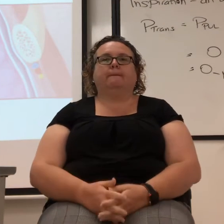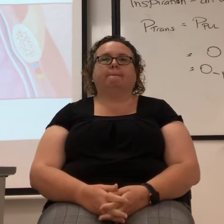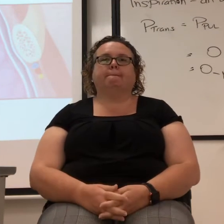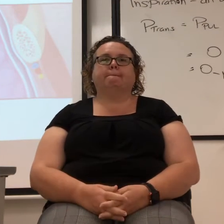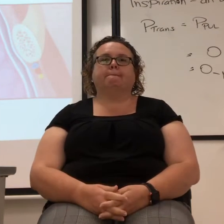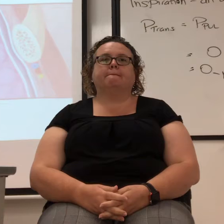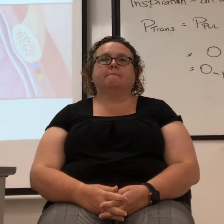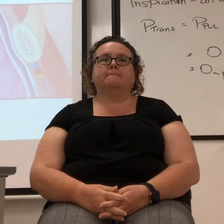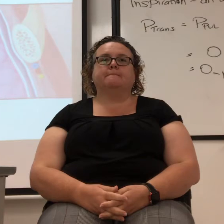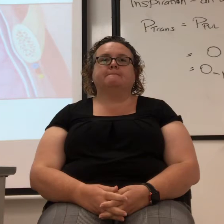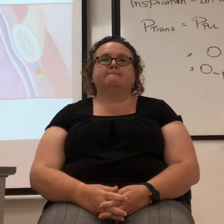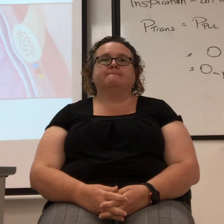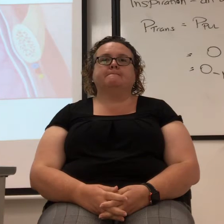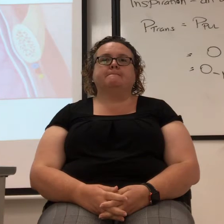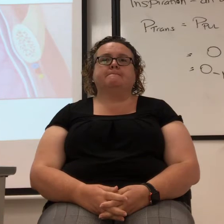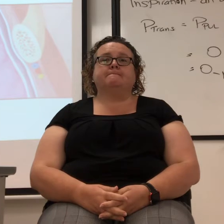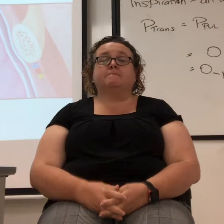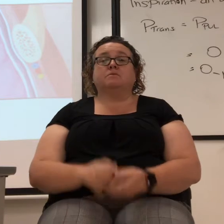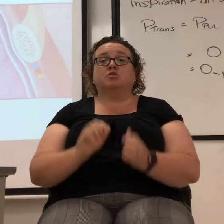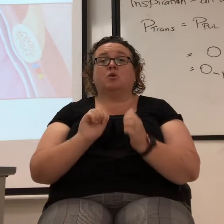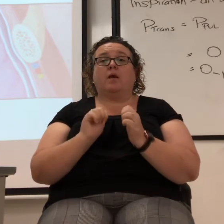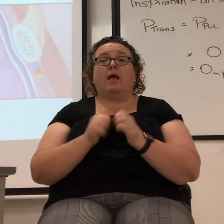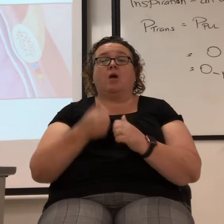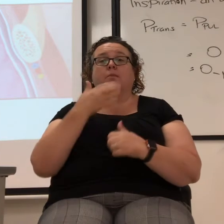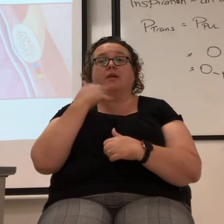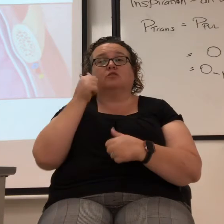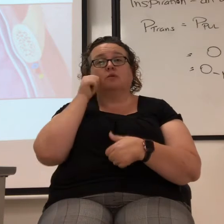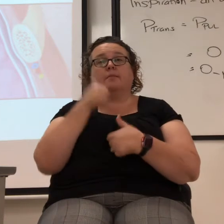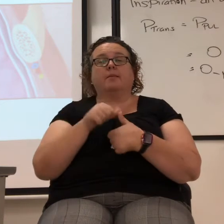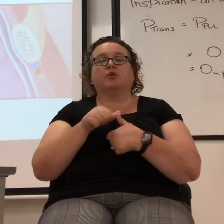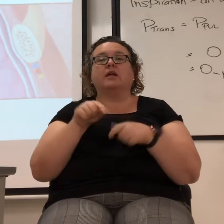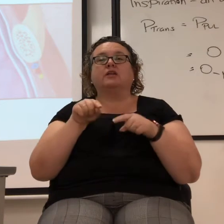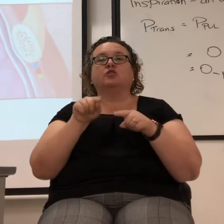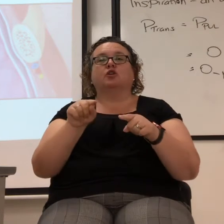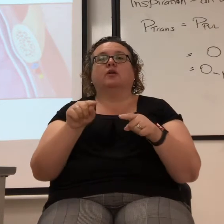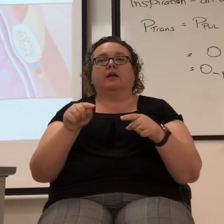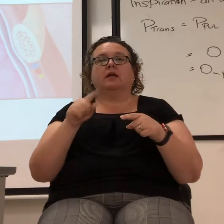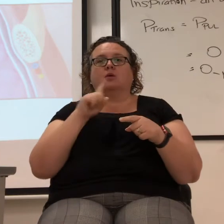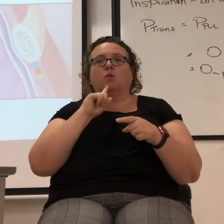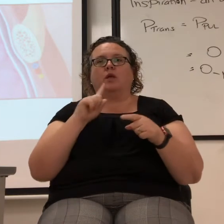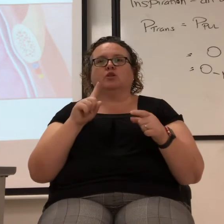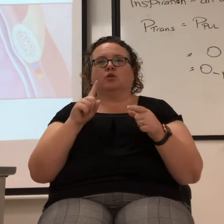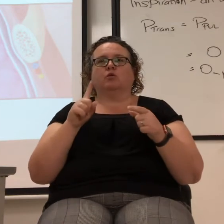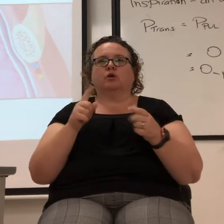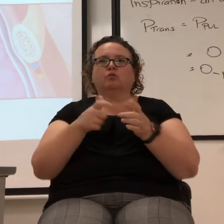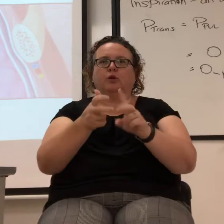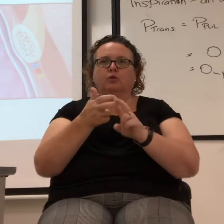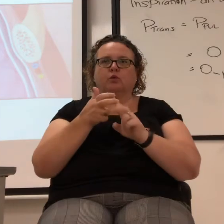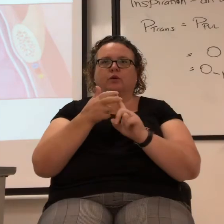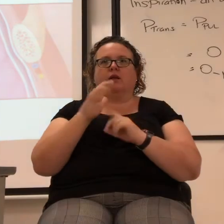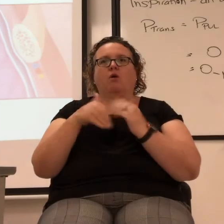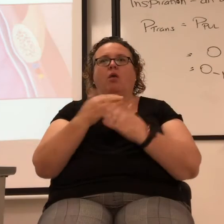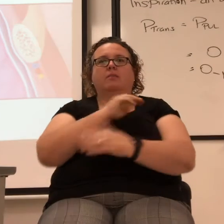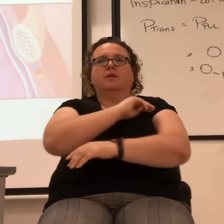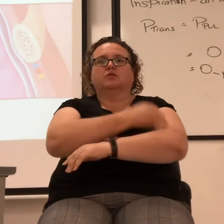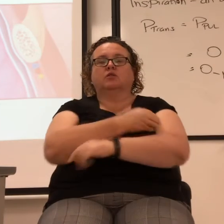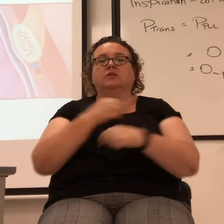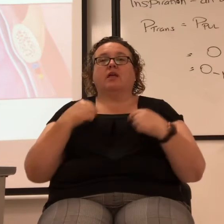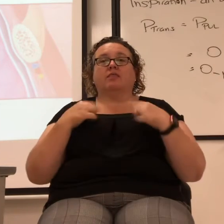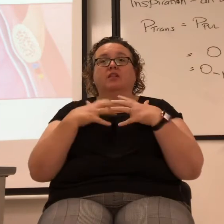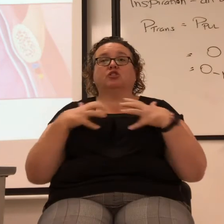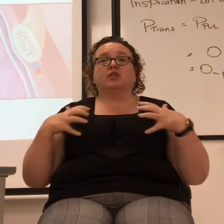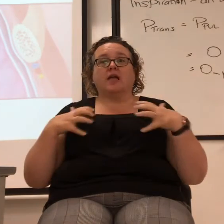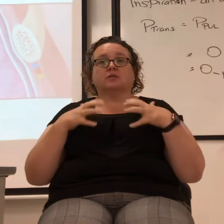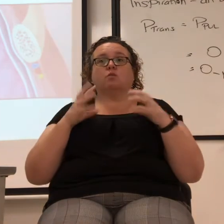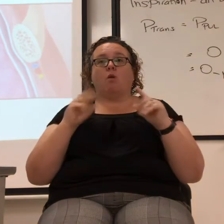So how I would note that in all this stuff is during inspiration, when you recruit the muscles, the chest wall forces become greater